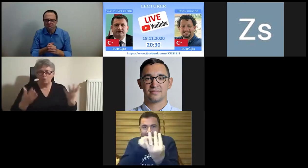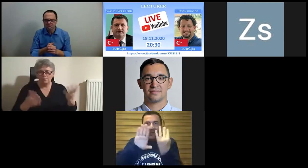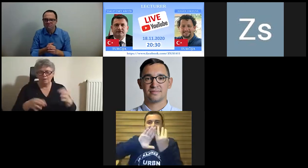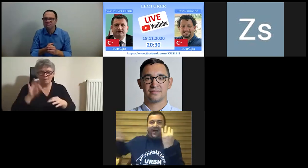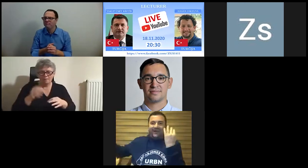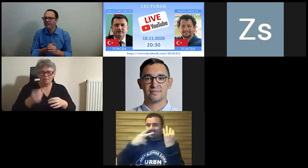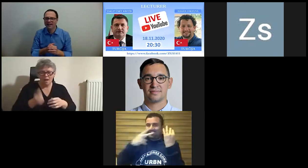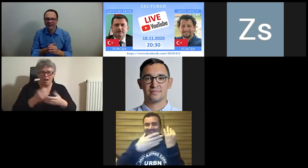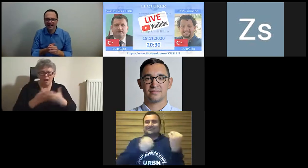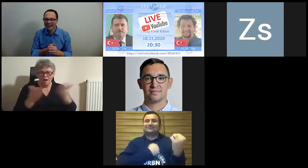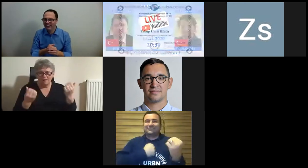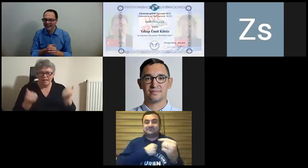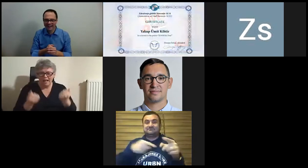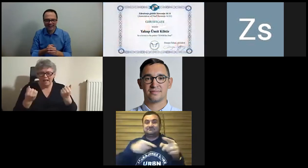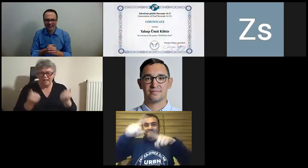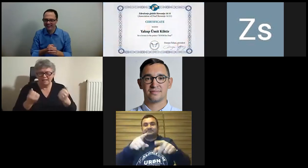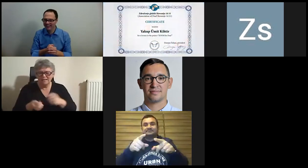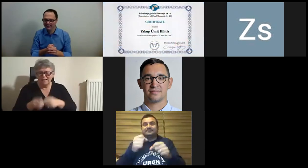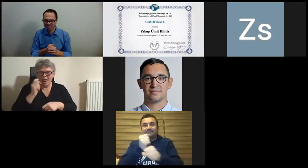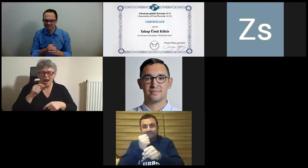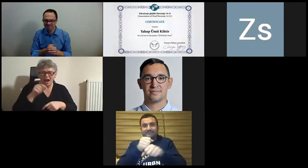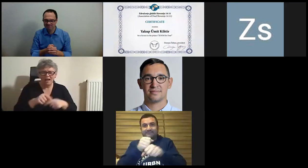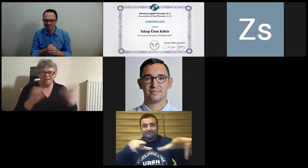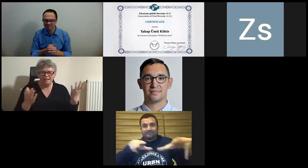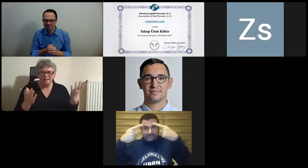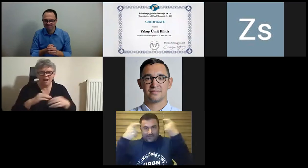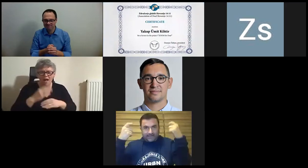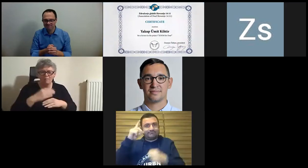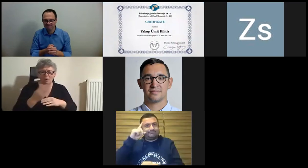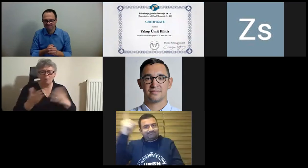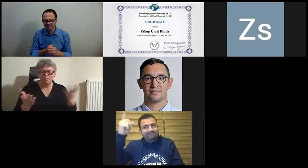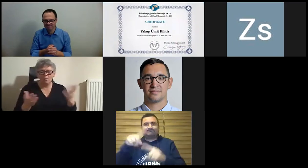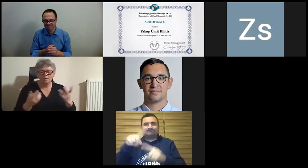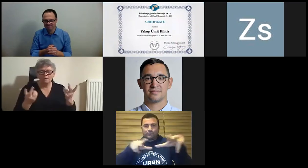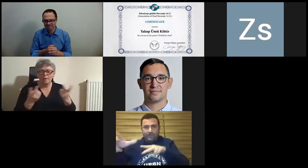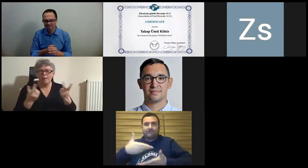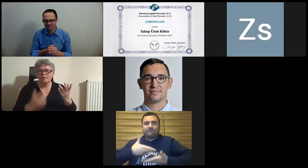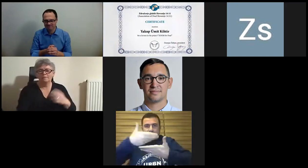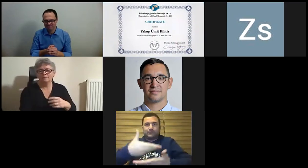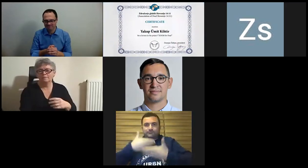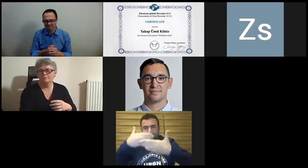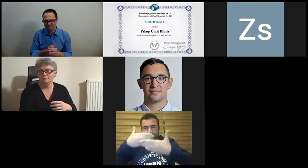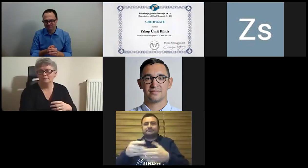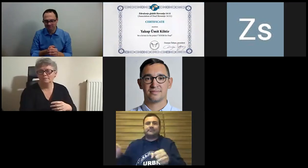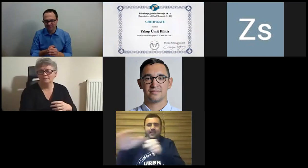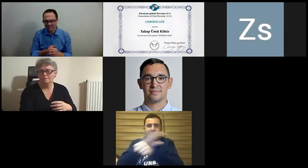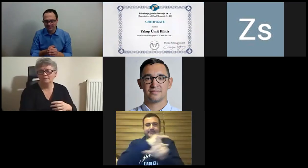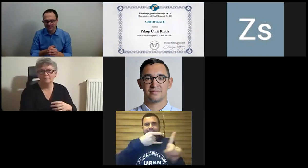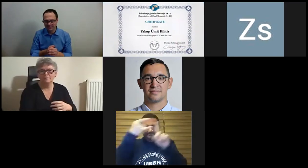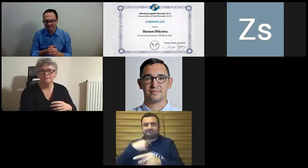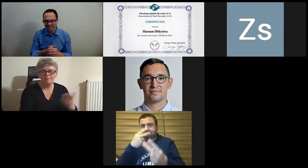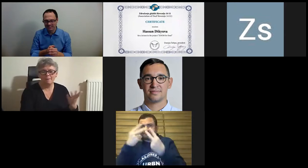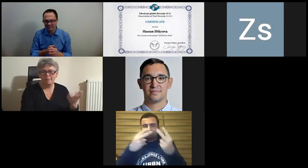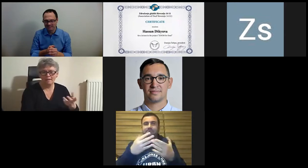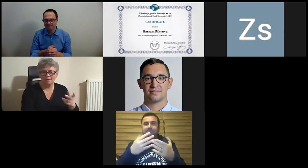telephone. My laptop broke. Now I can see you. Thank you so much, Demi, for organizing this